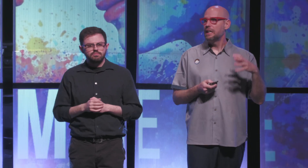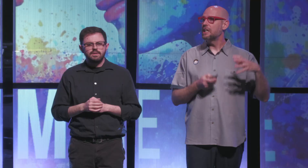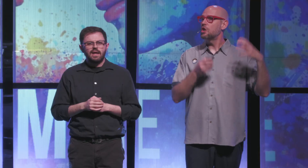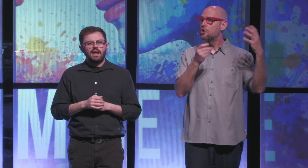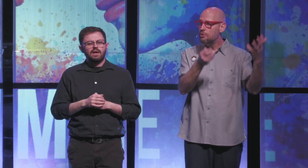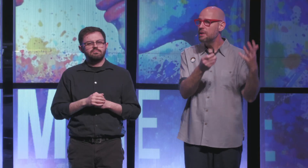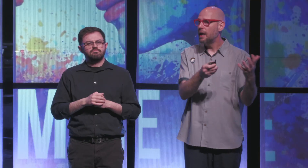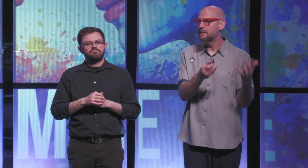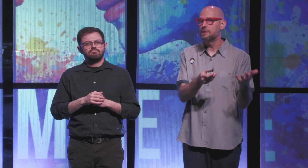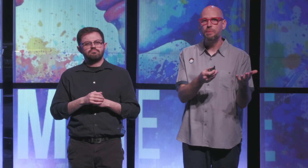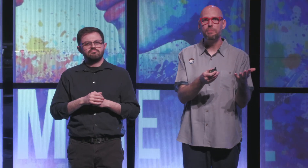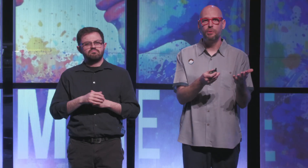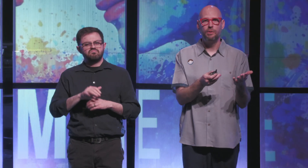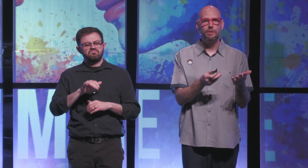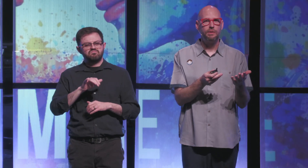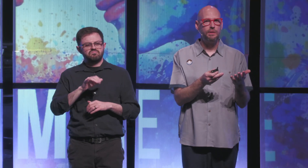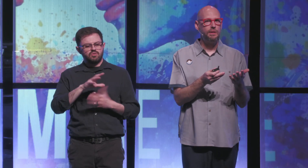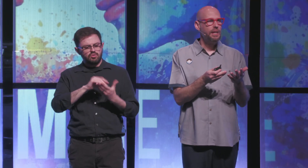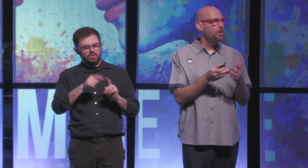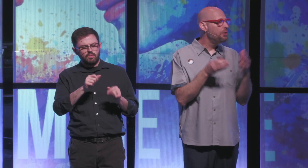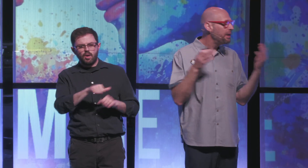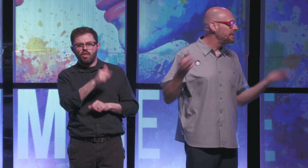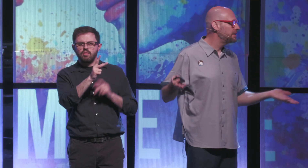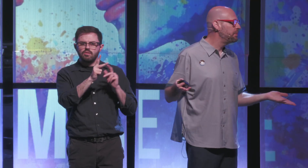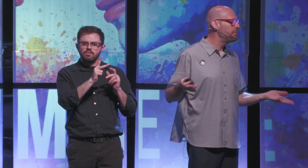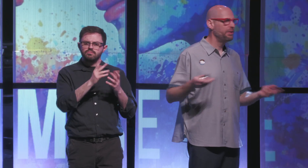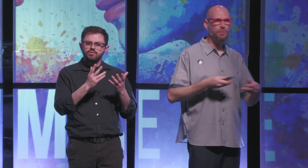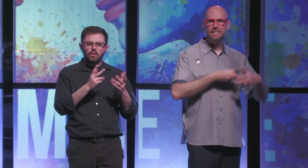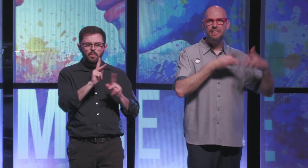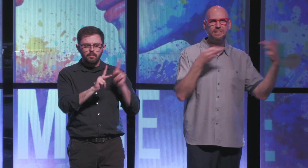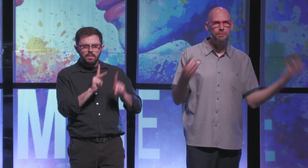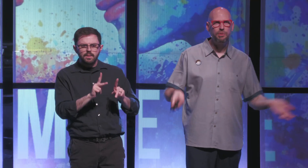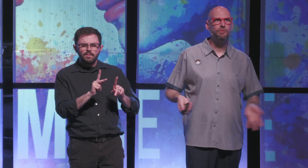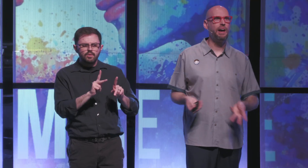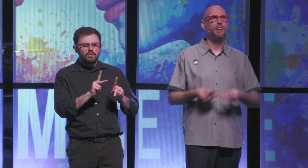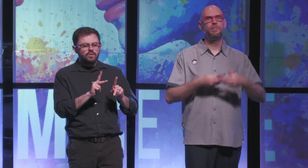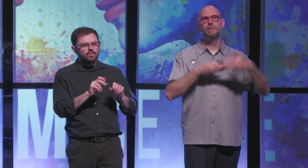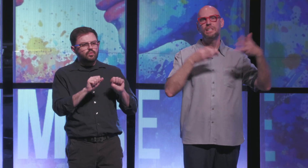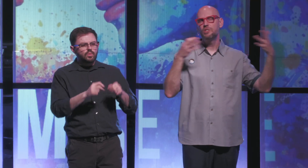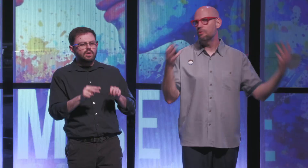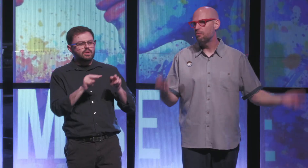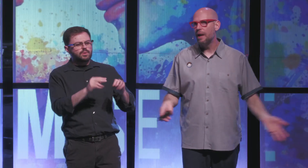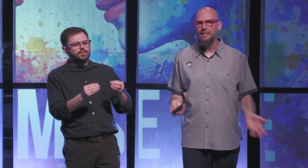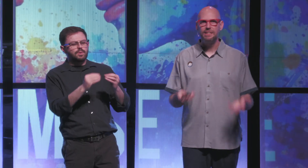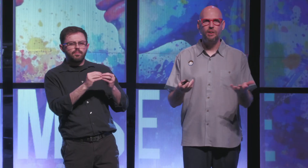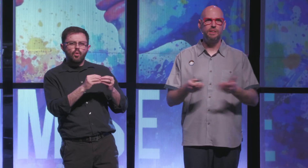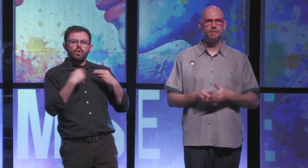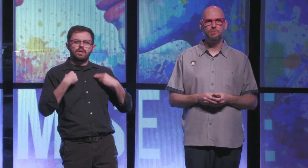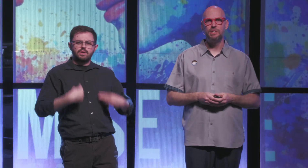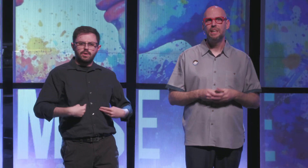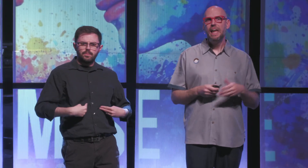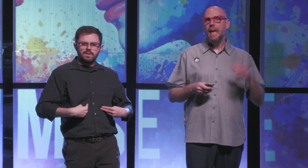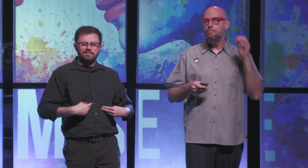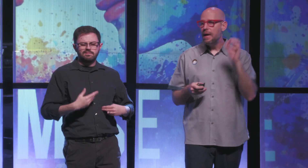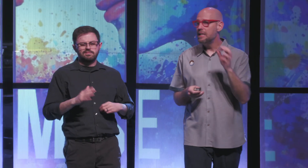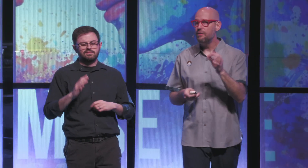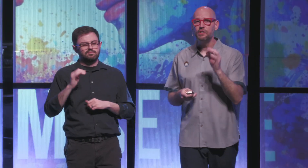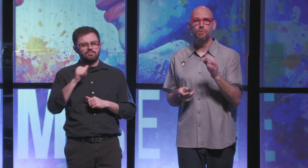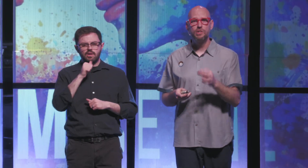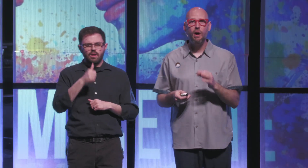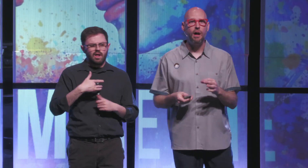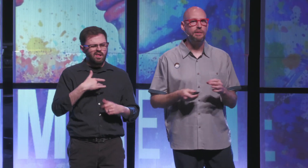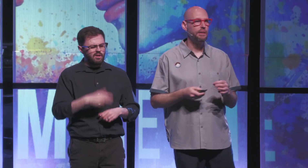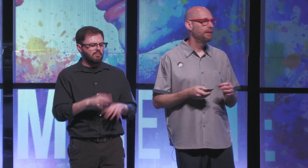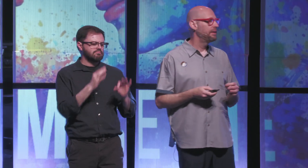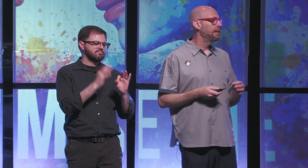different, like it humanizes people that we tend to simplify or that we tend to erase in our assumptions. And many of